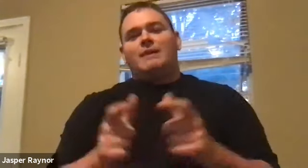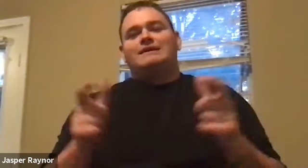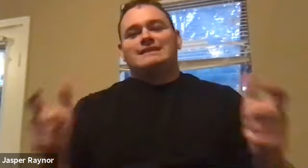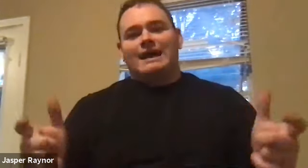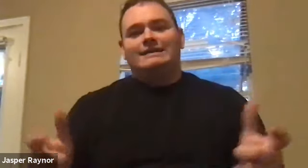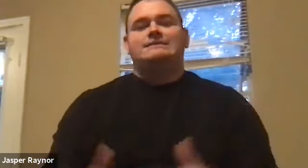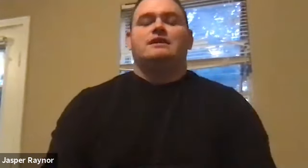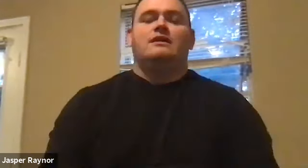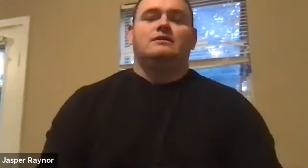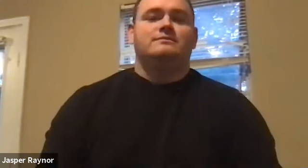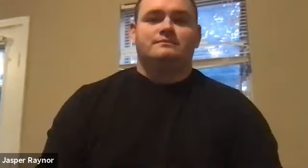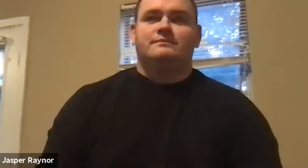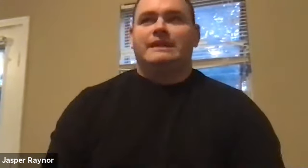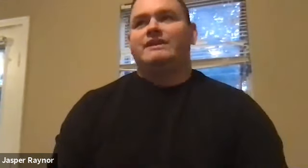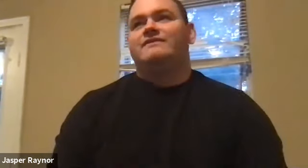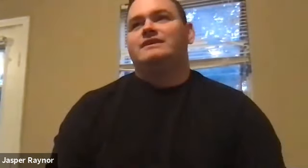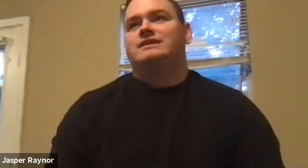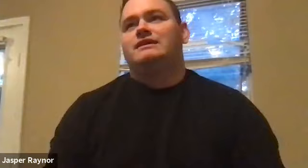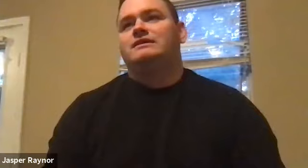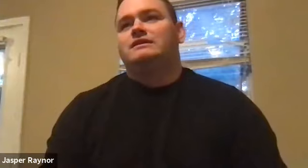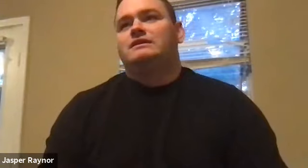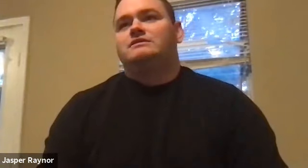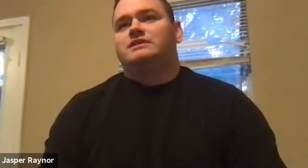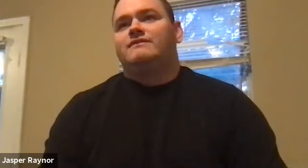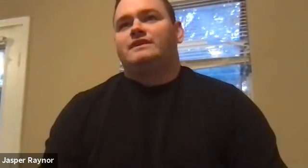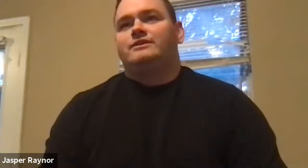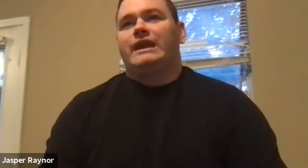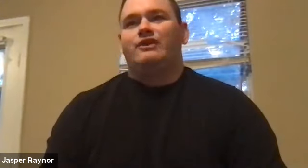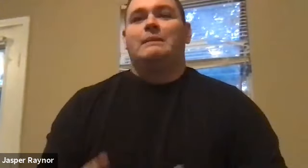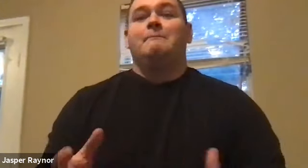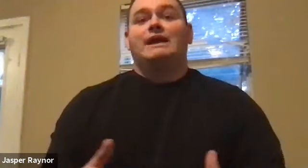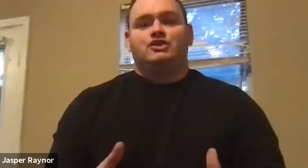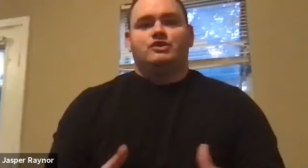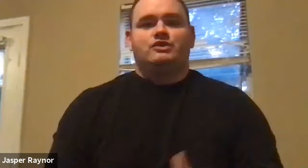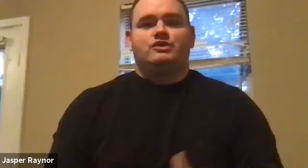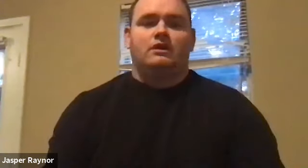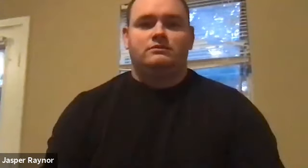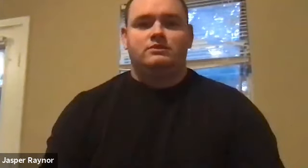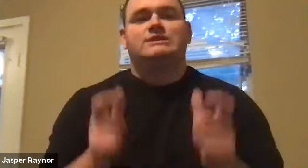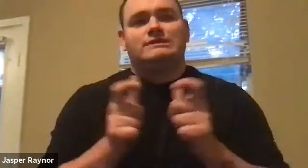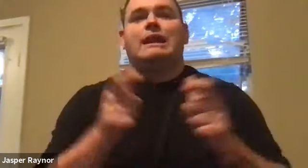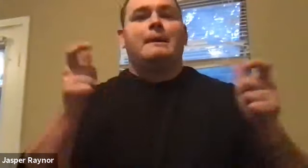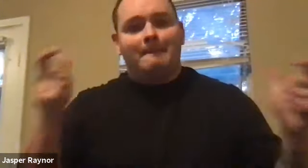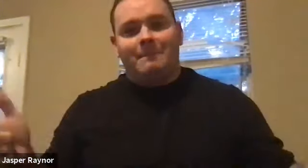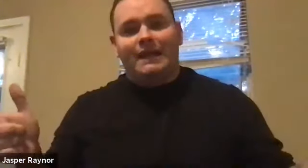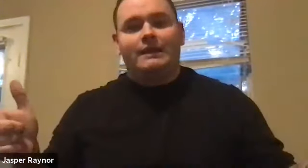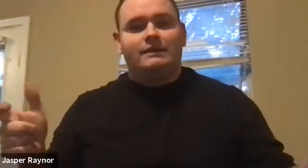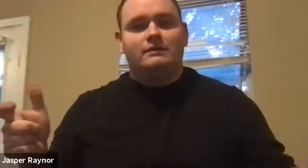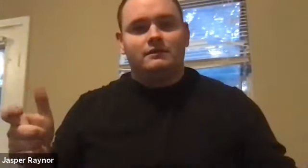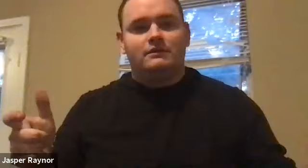about size. Even if it's like stuff that you can't really measure. You still Is say this just big. big or is it